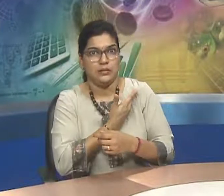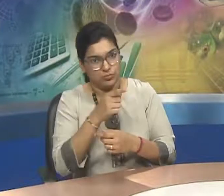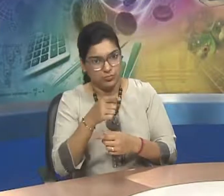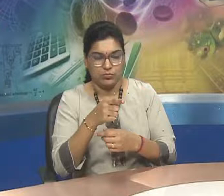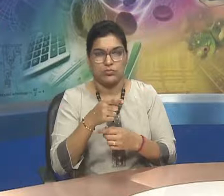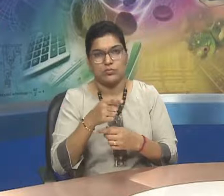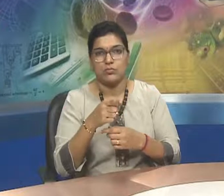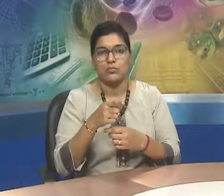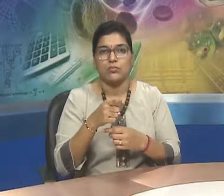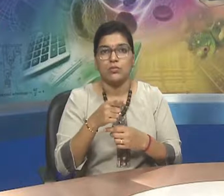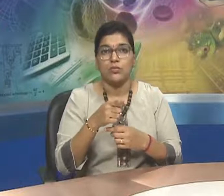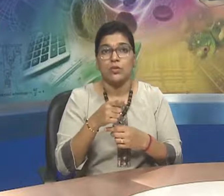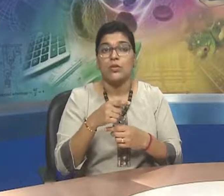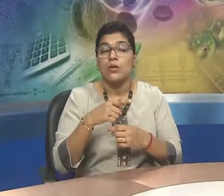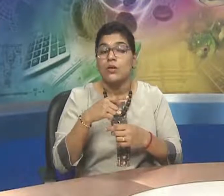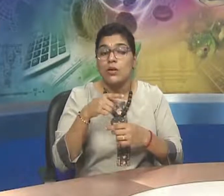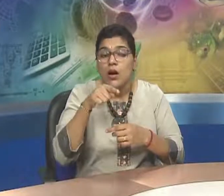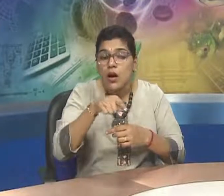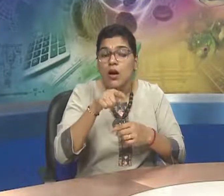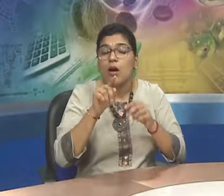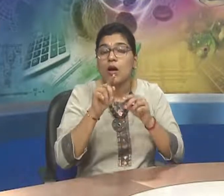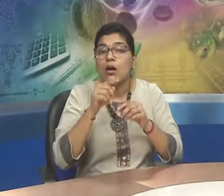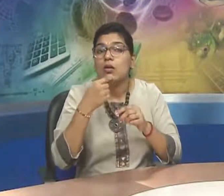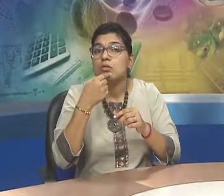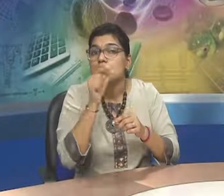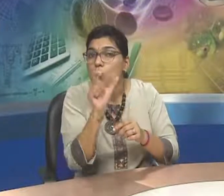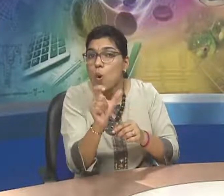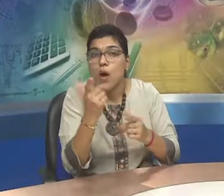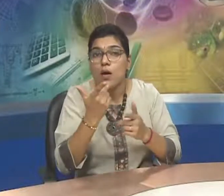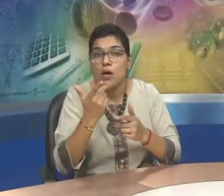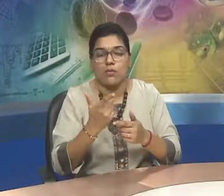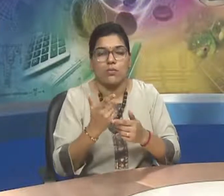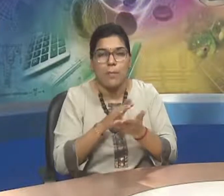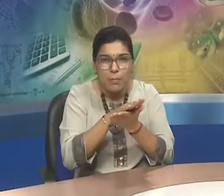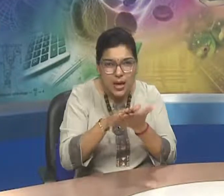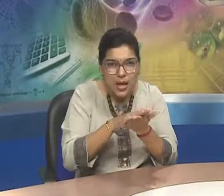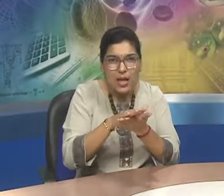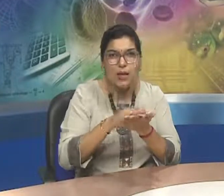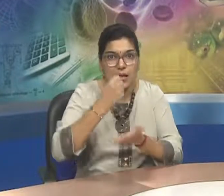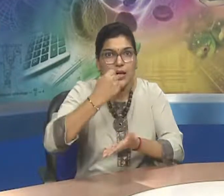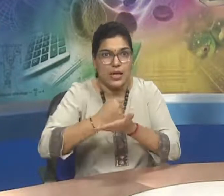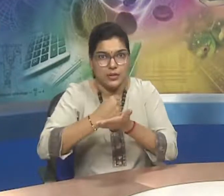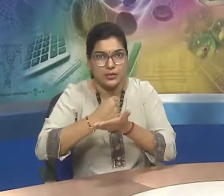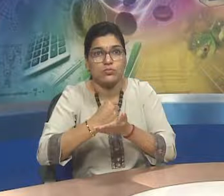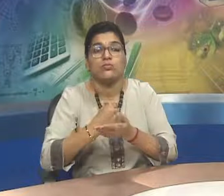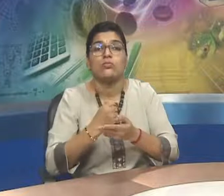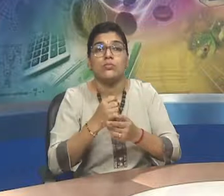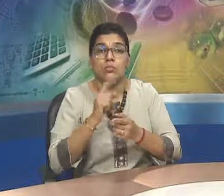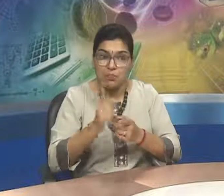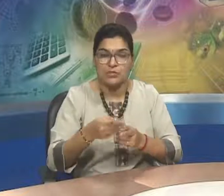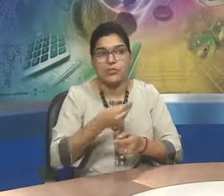Now this is the first right that comes under fundamental rights,